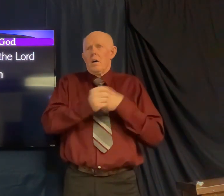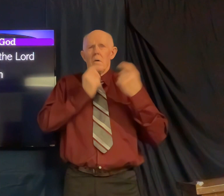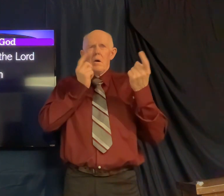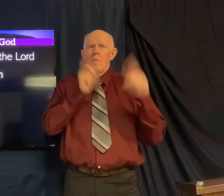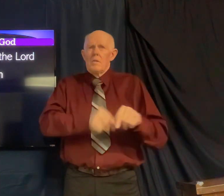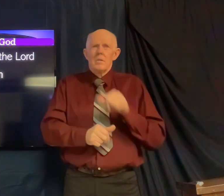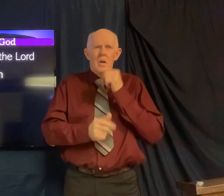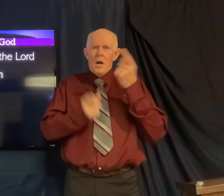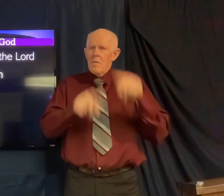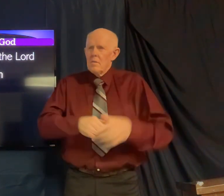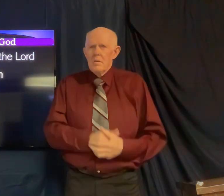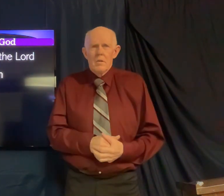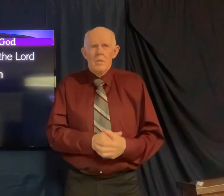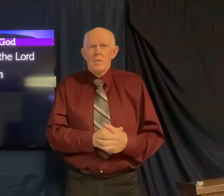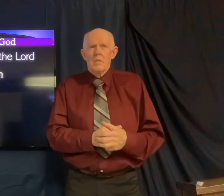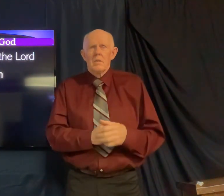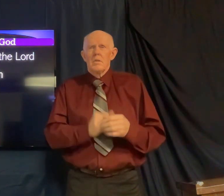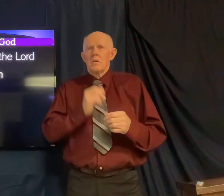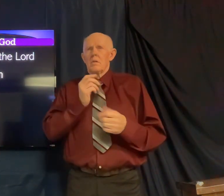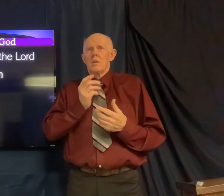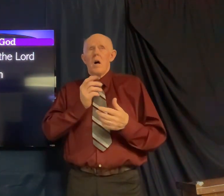many, many years, nothing happened.